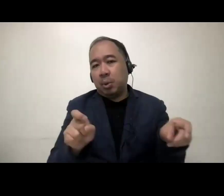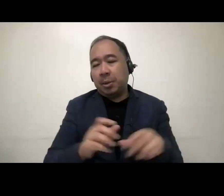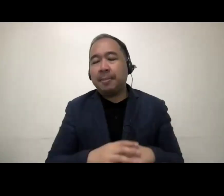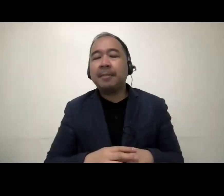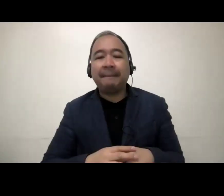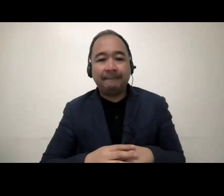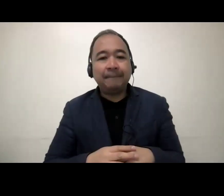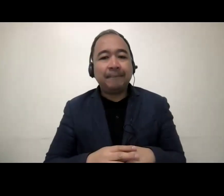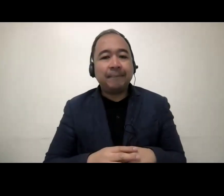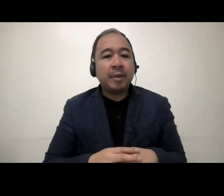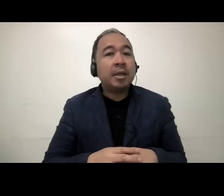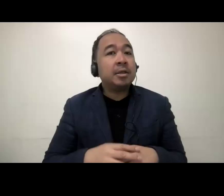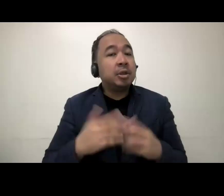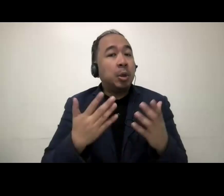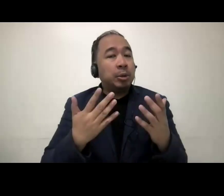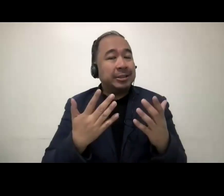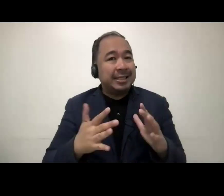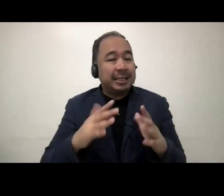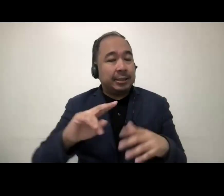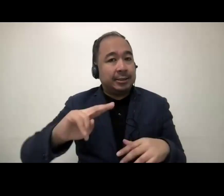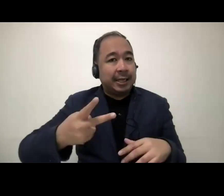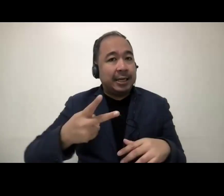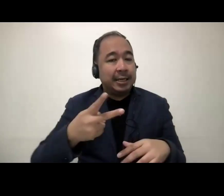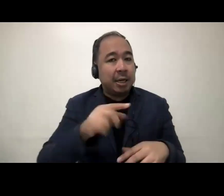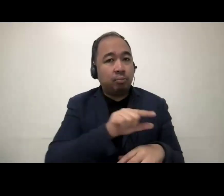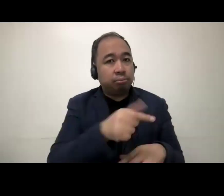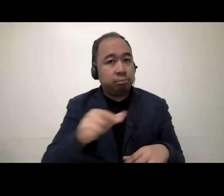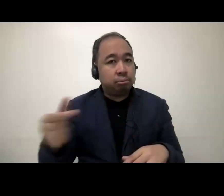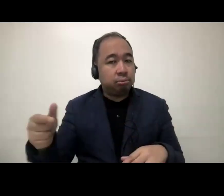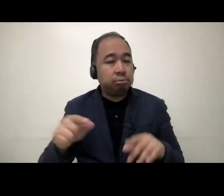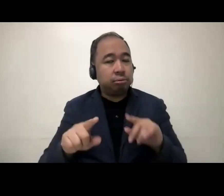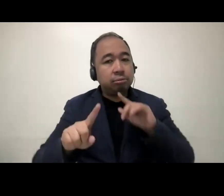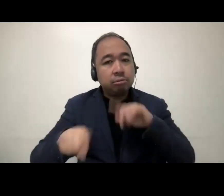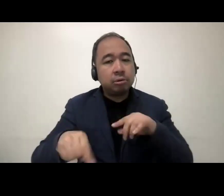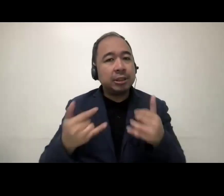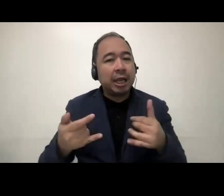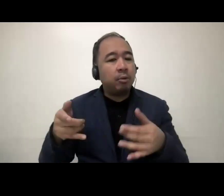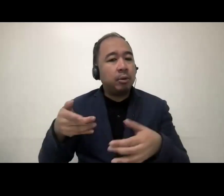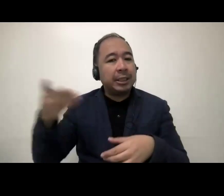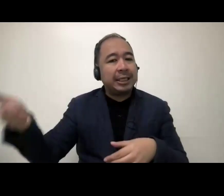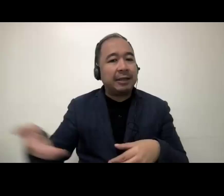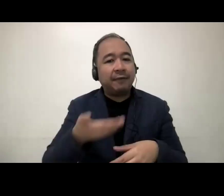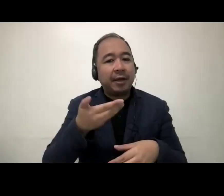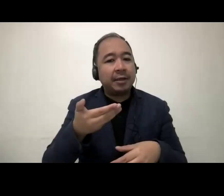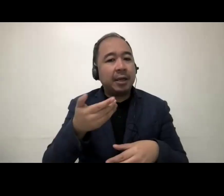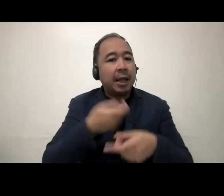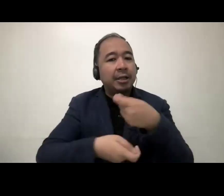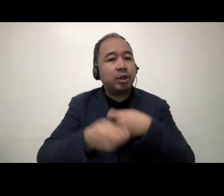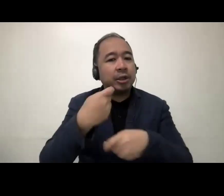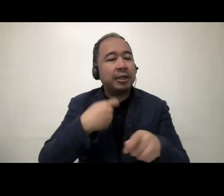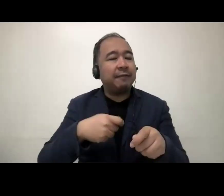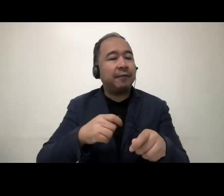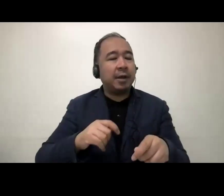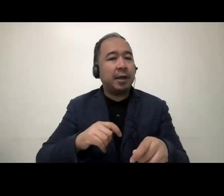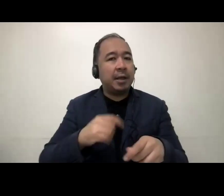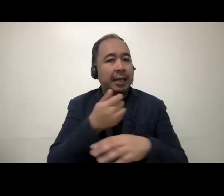second round. I would like to now call on Alternate Executive Director Llewellyn Roberts, who sits on the